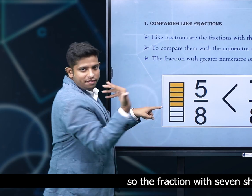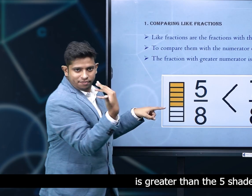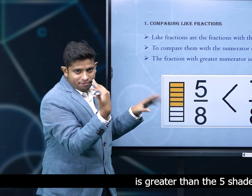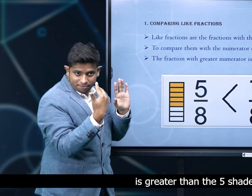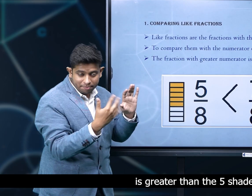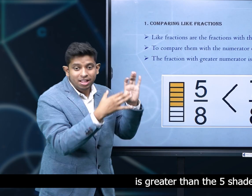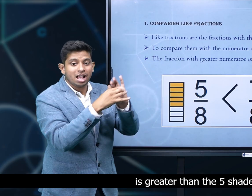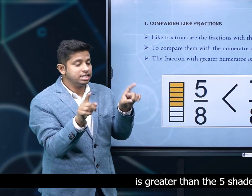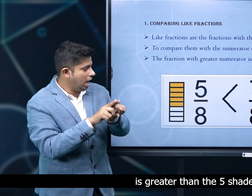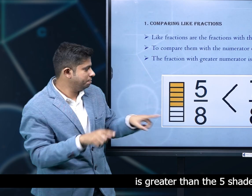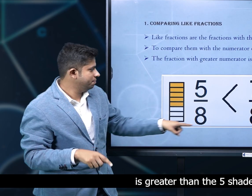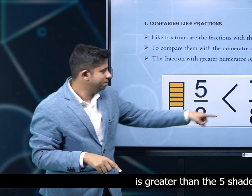is greater than the 5 shaded parts.